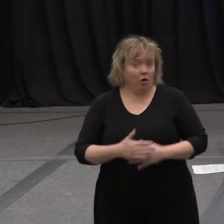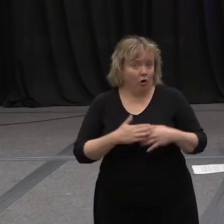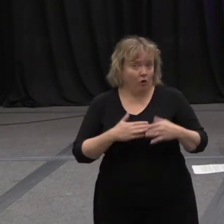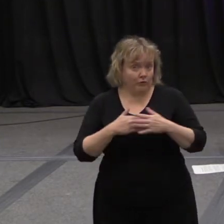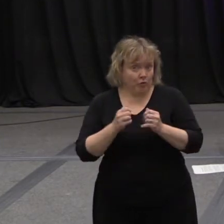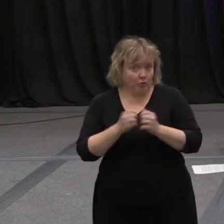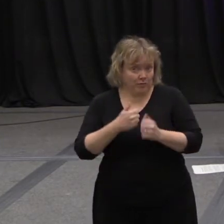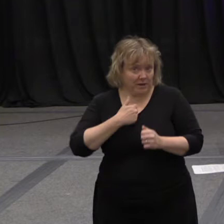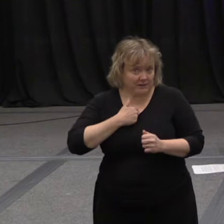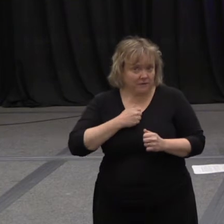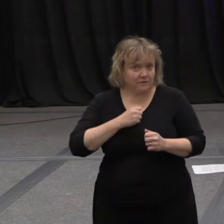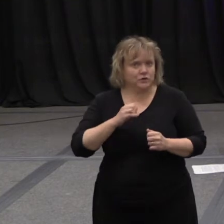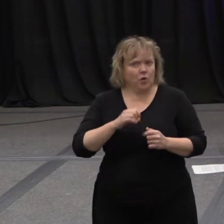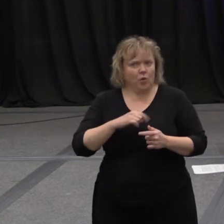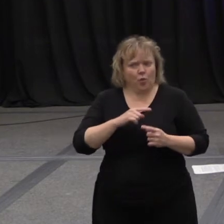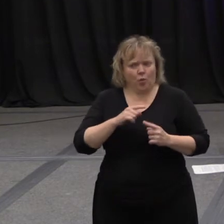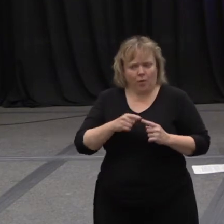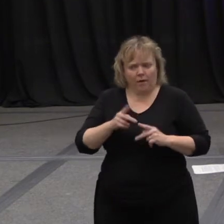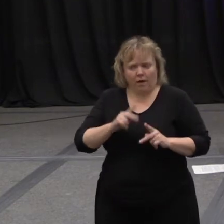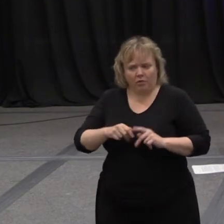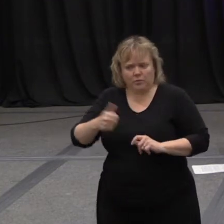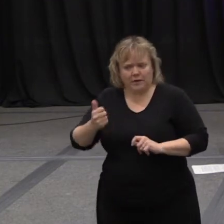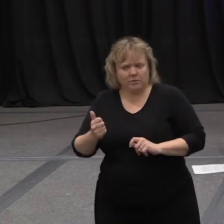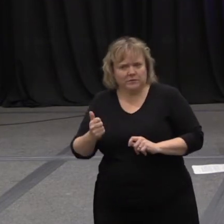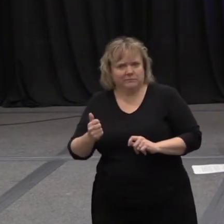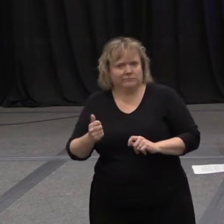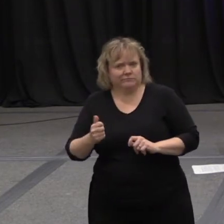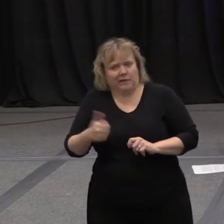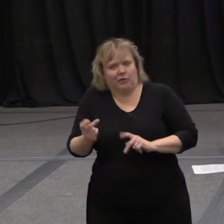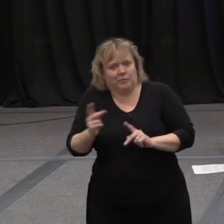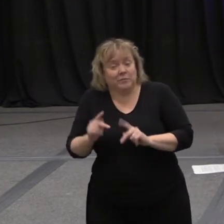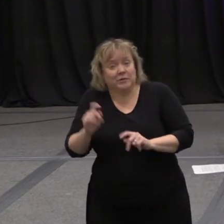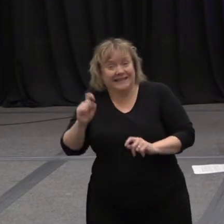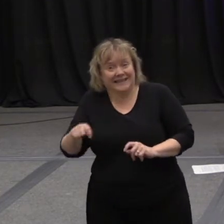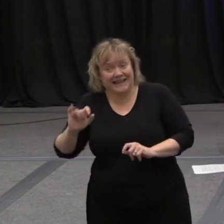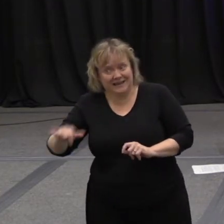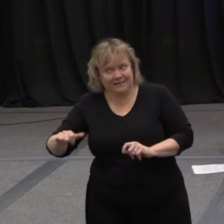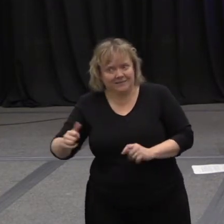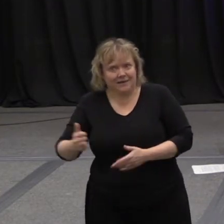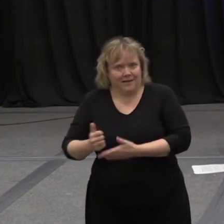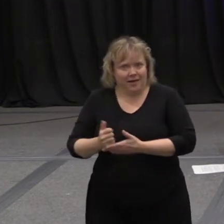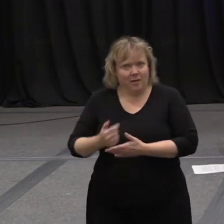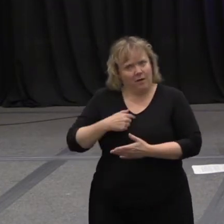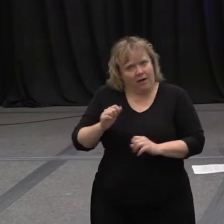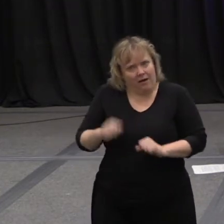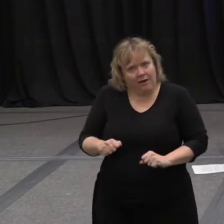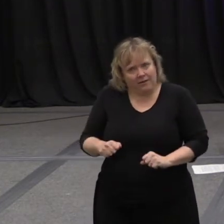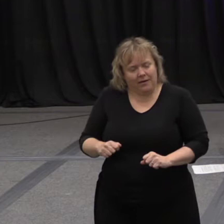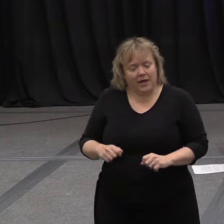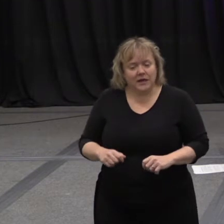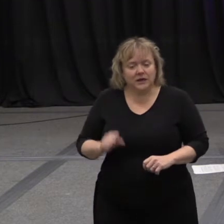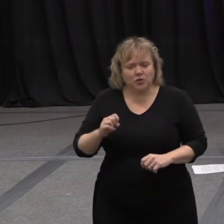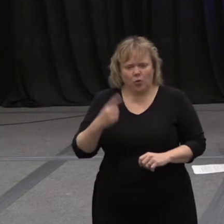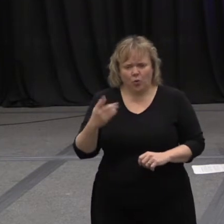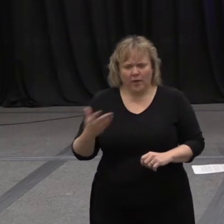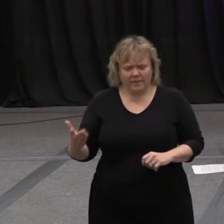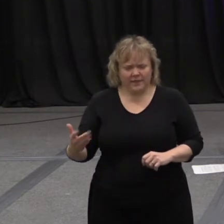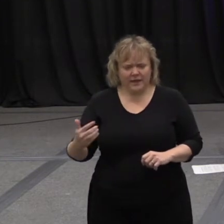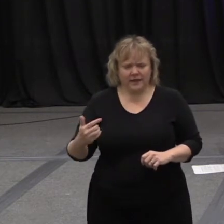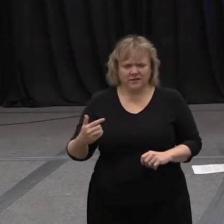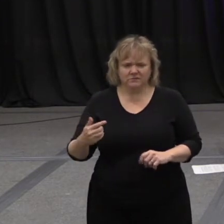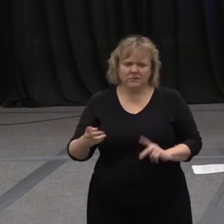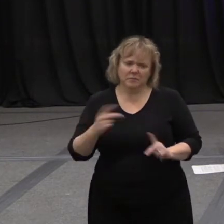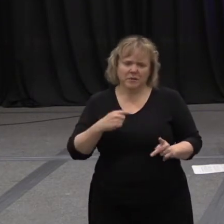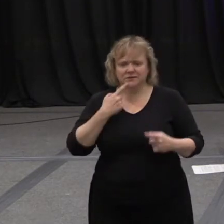two intersect? So how do we tend to that? And one of the things that people get told all the time, I'm guilty of saying it a